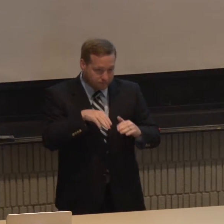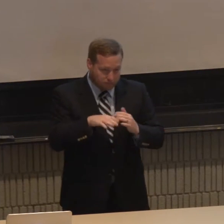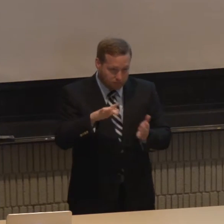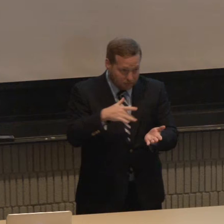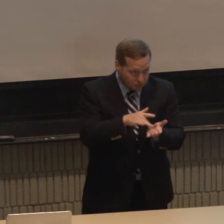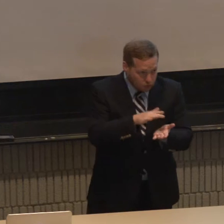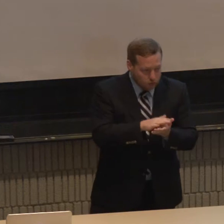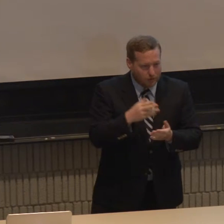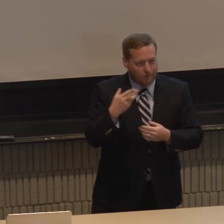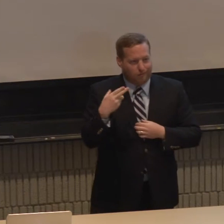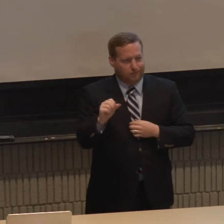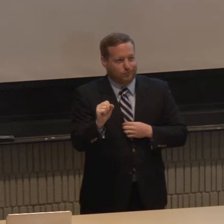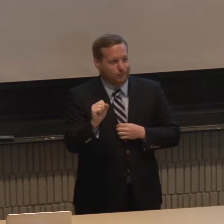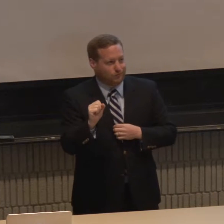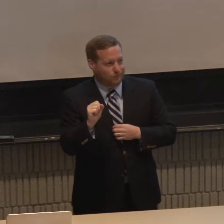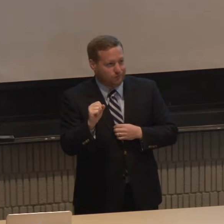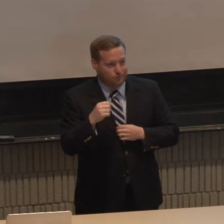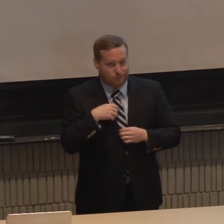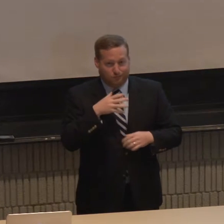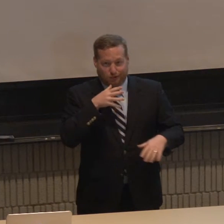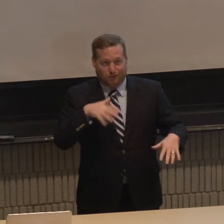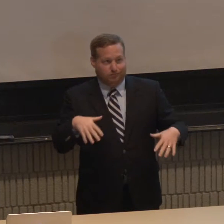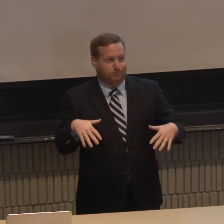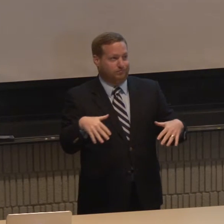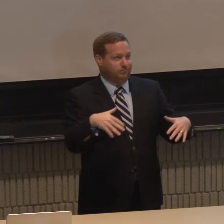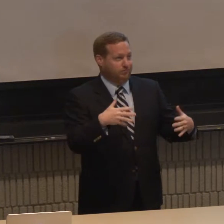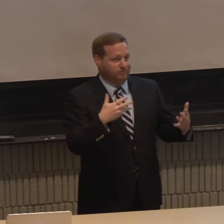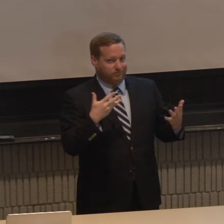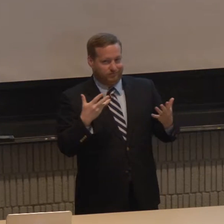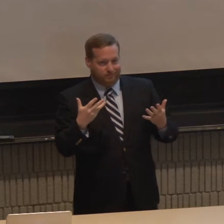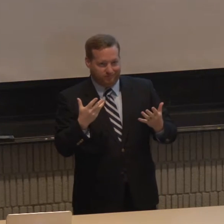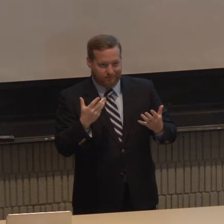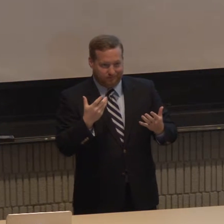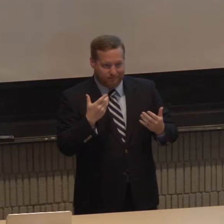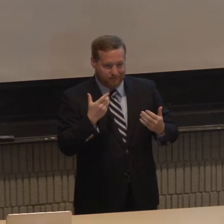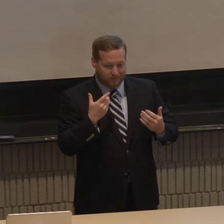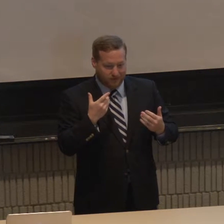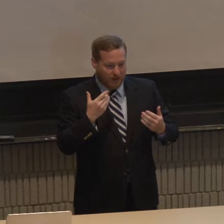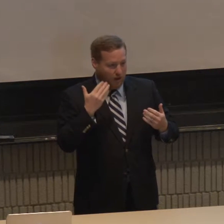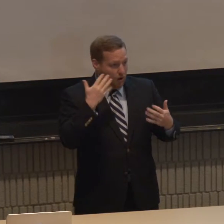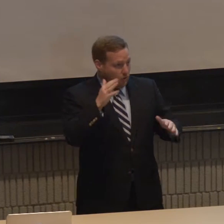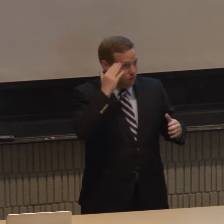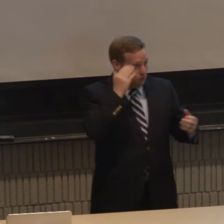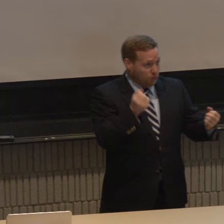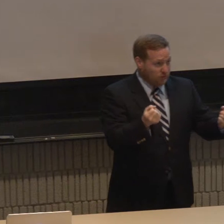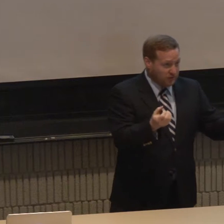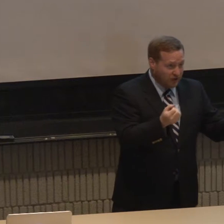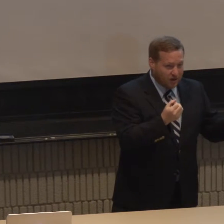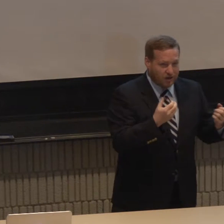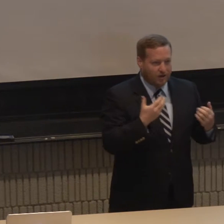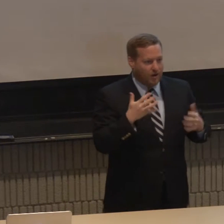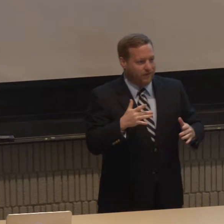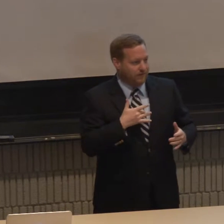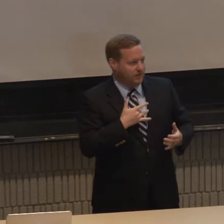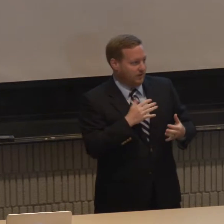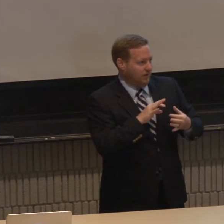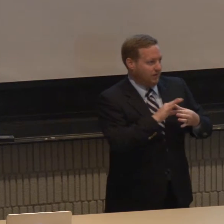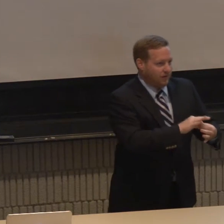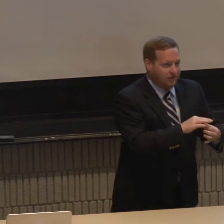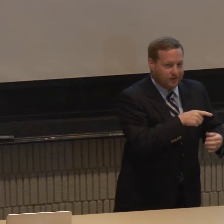her in a mainstream setting that was closer to home. Now, this was really difficult for my mom. She was around people